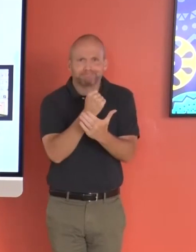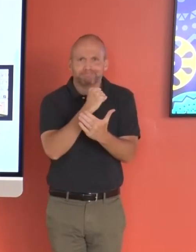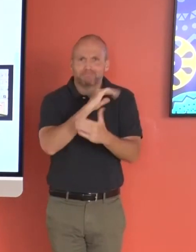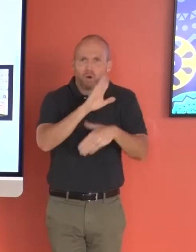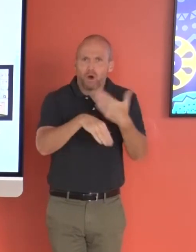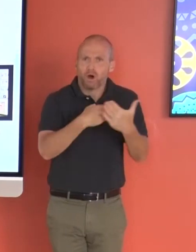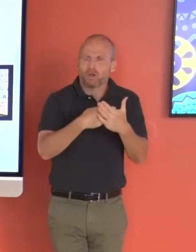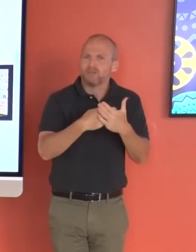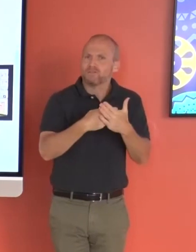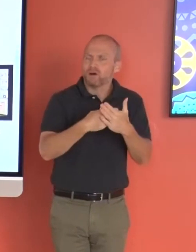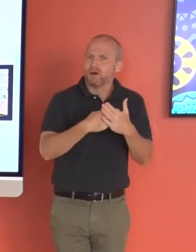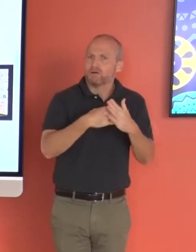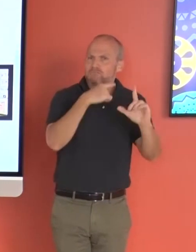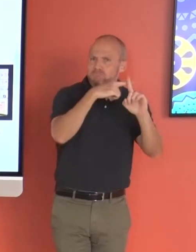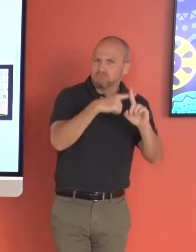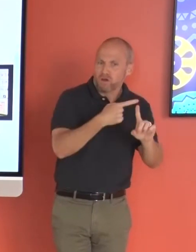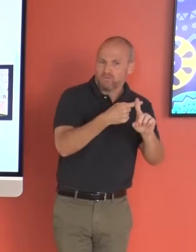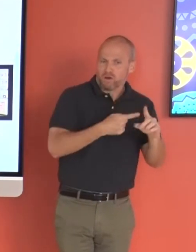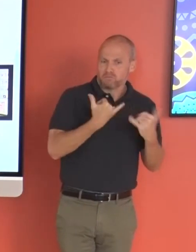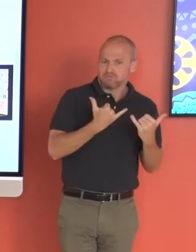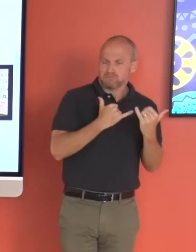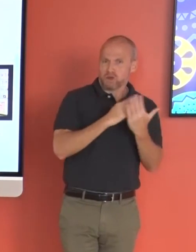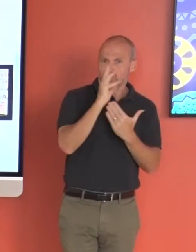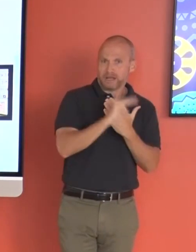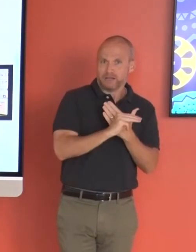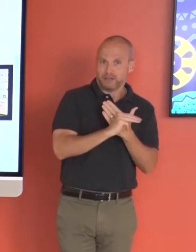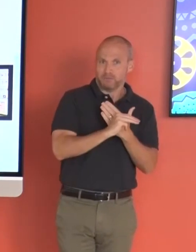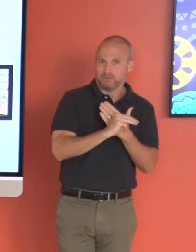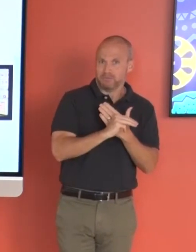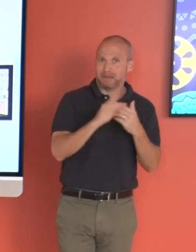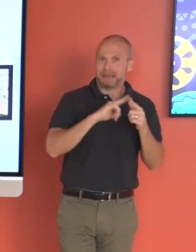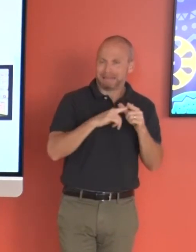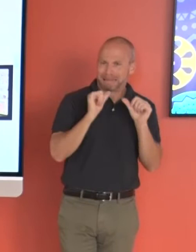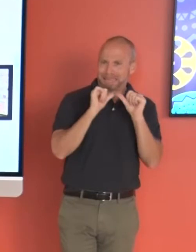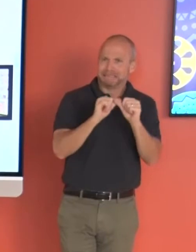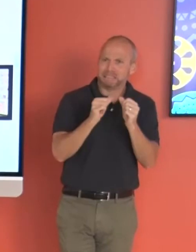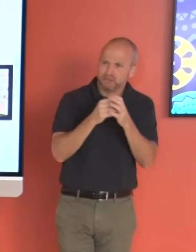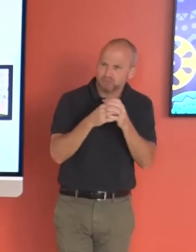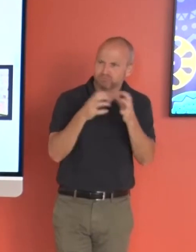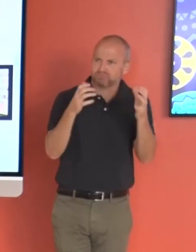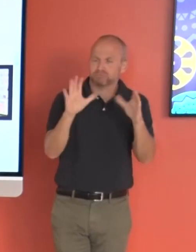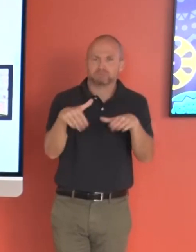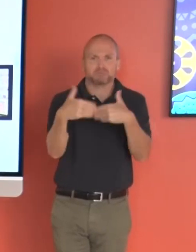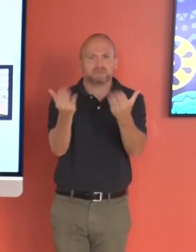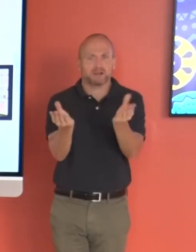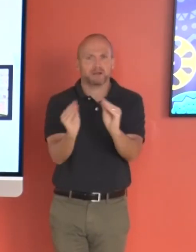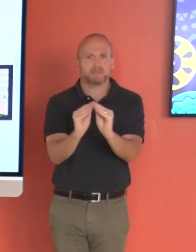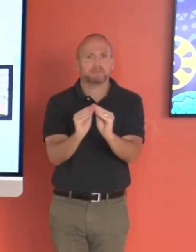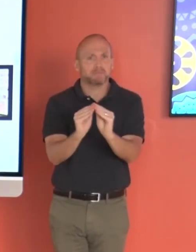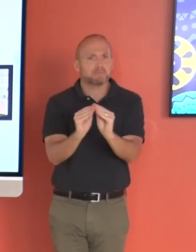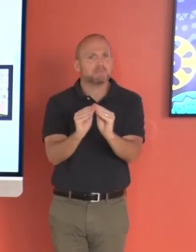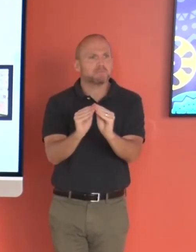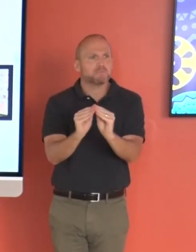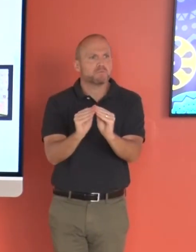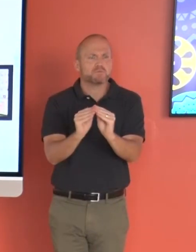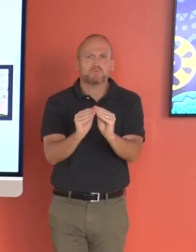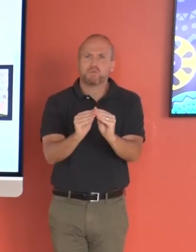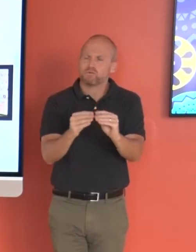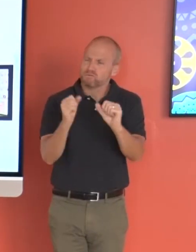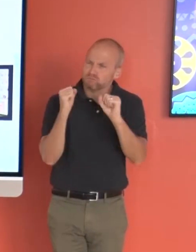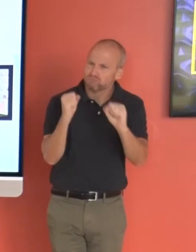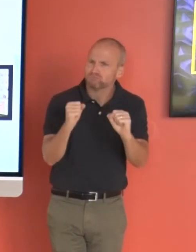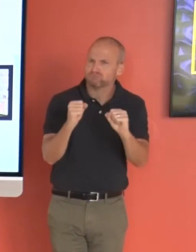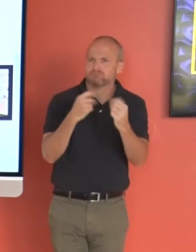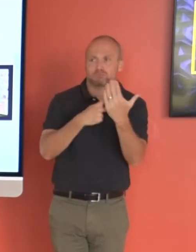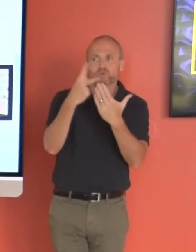of our existing curriculum and build on that and expand our students and provide them with the robust programming and